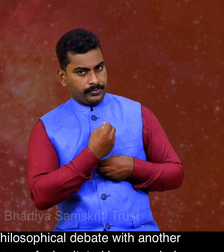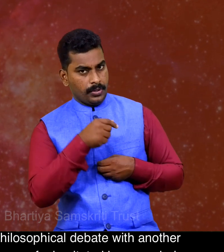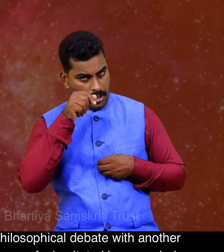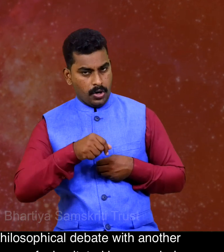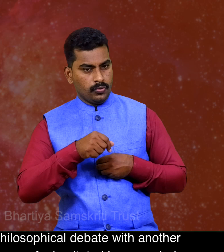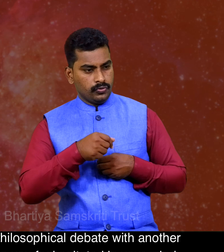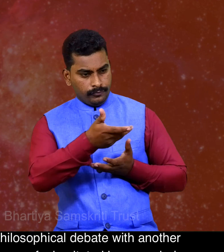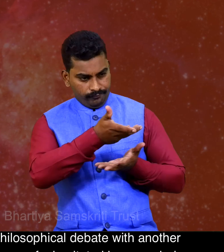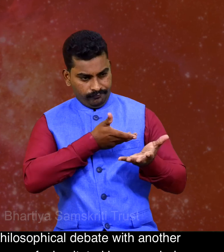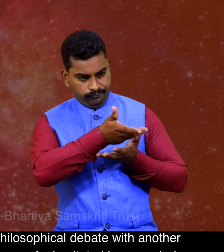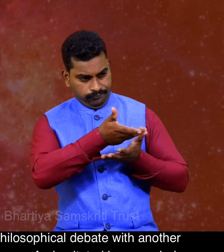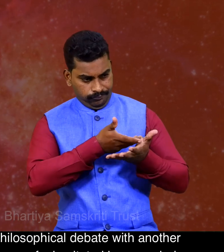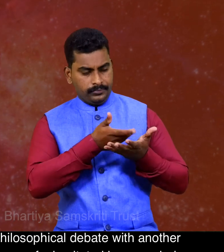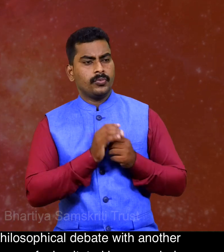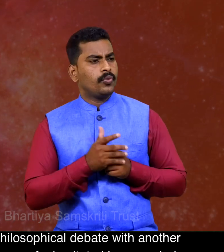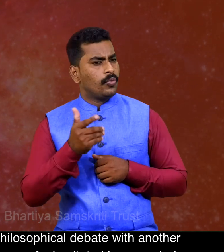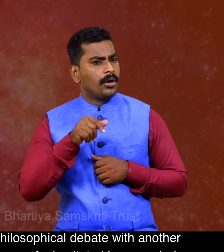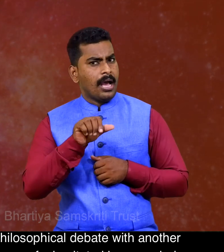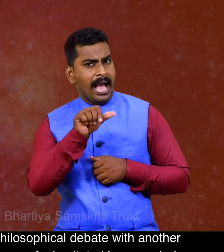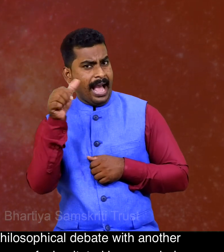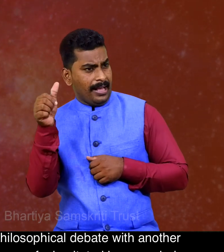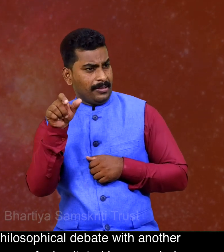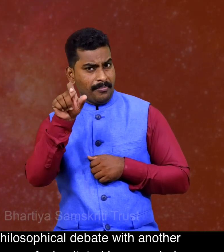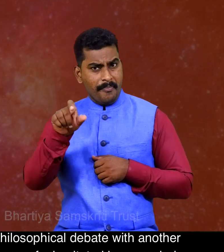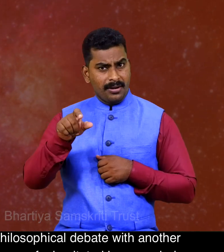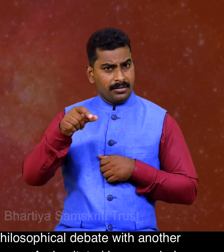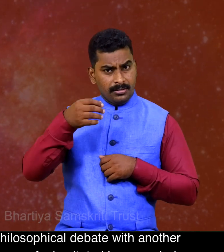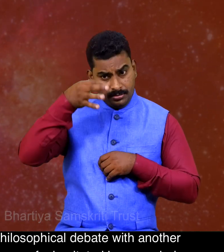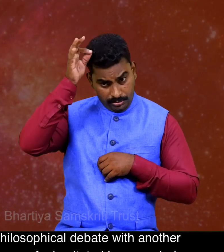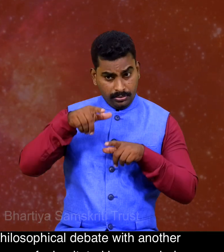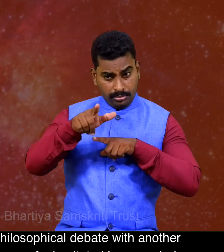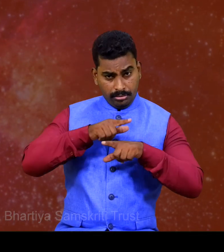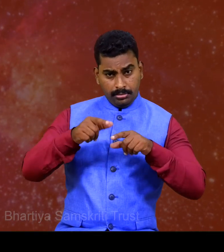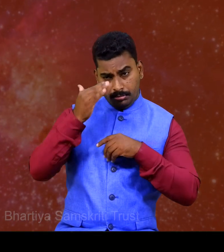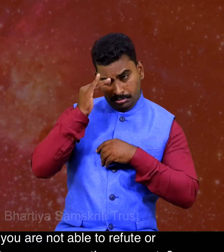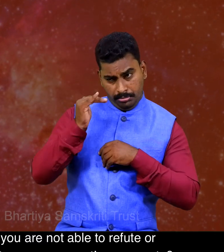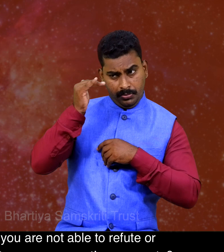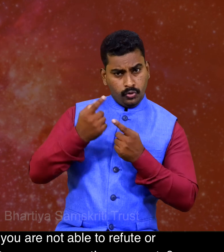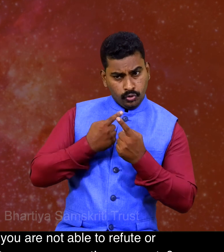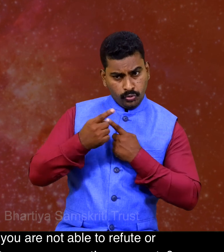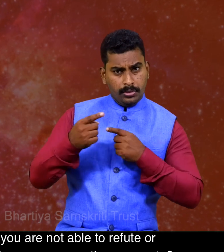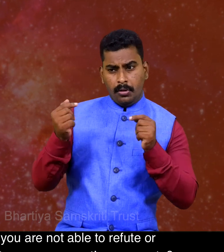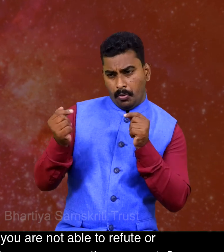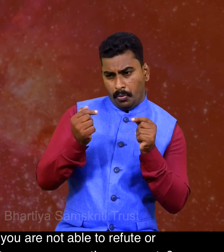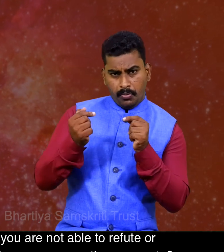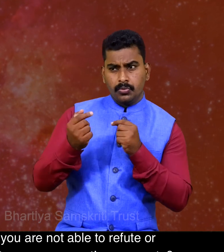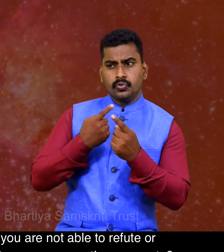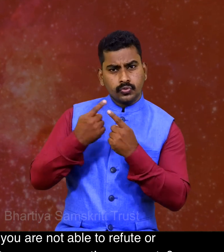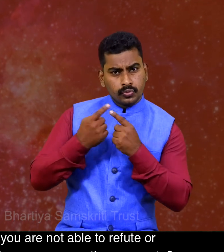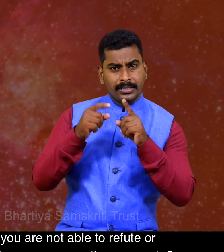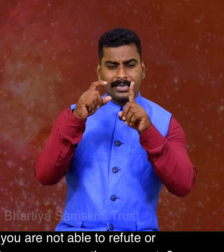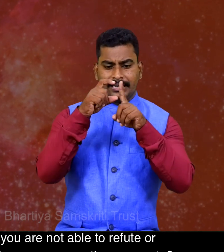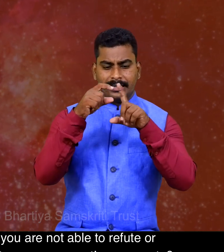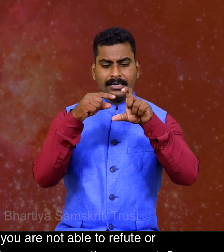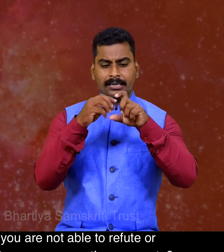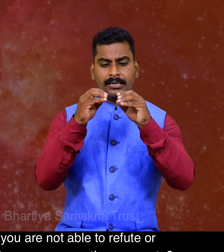debate with another scholar, do you feel agitated in your mind when you are not able to